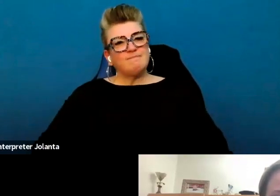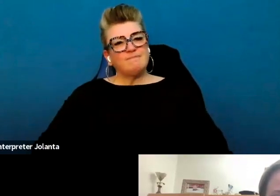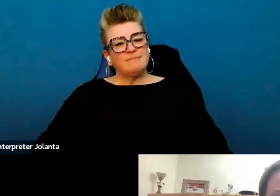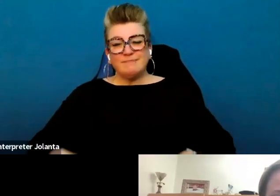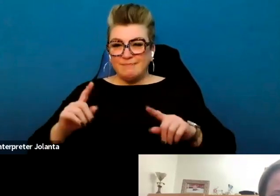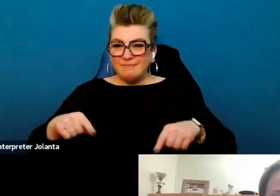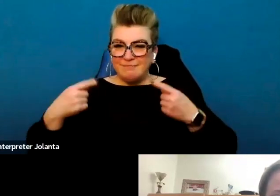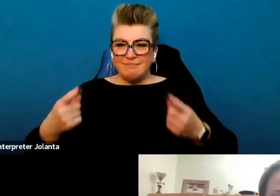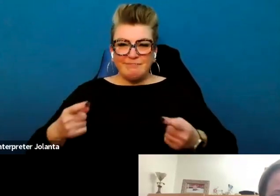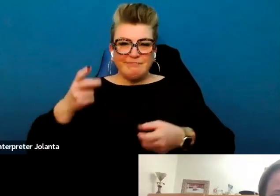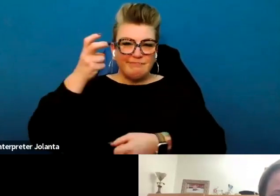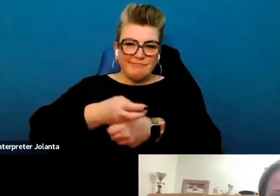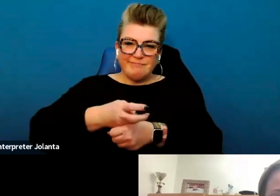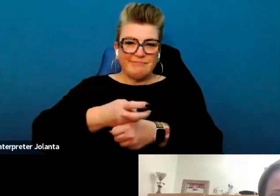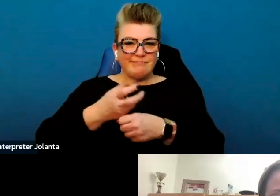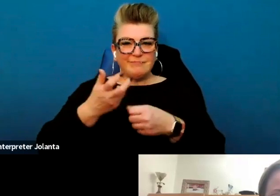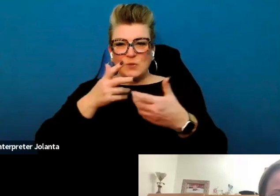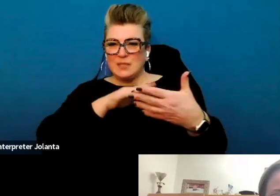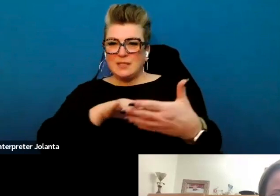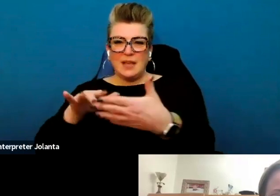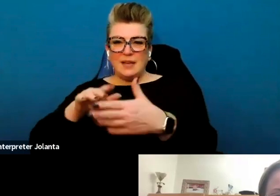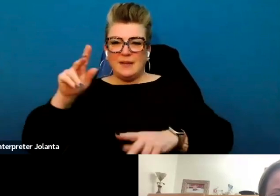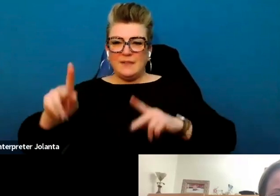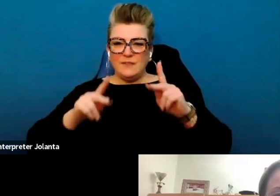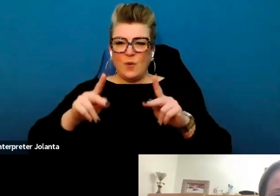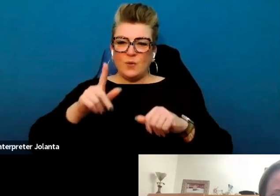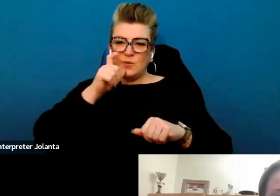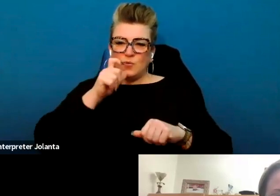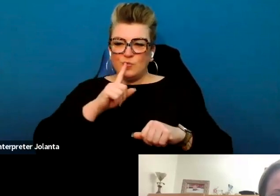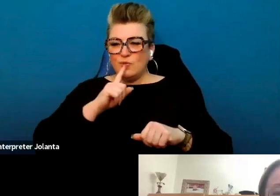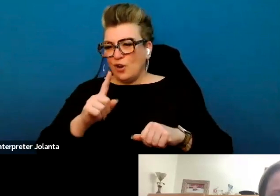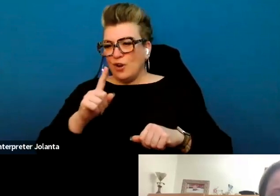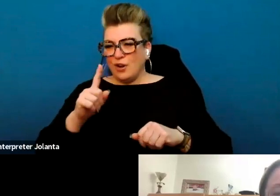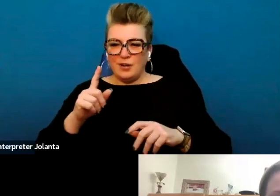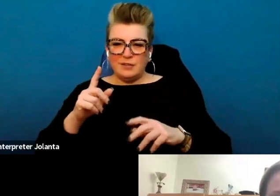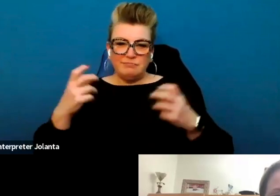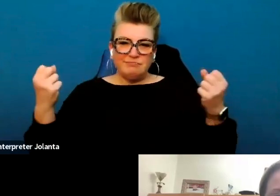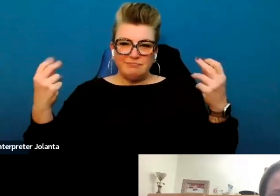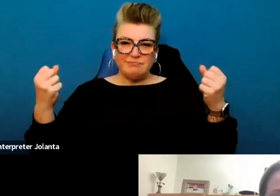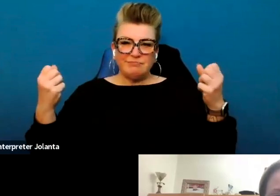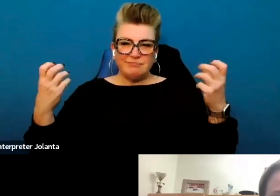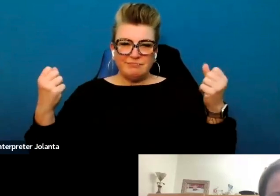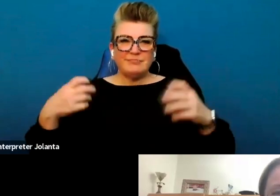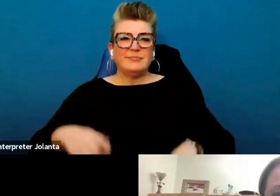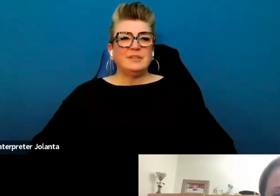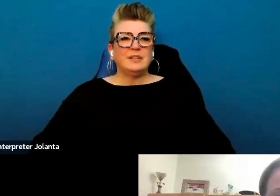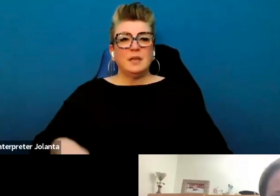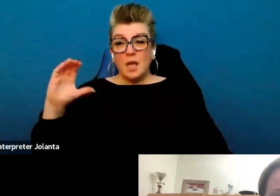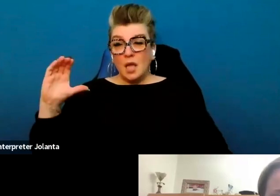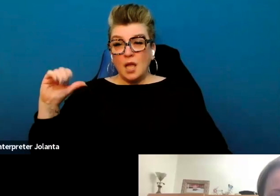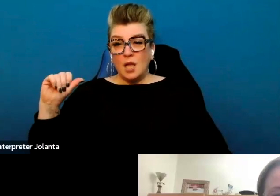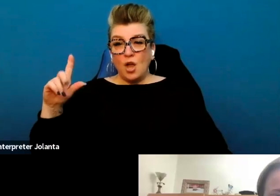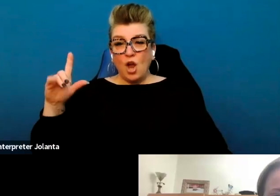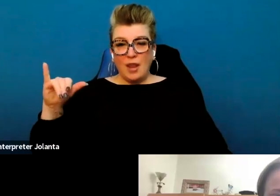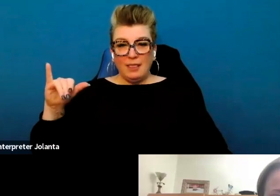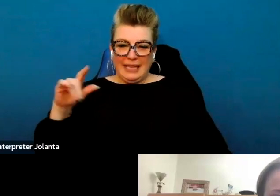to study folks who are predominantly sign. Carly Lana, as you know, some of you know, was